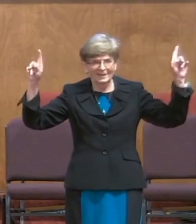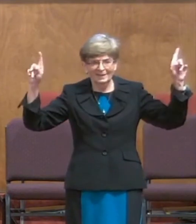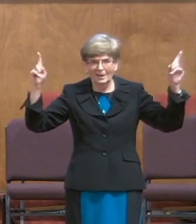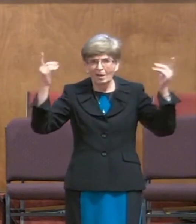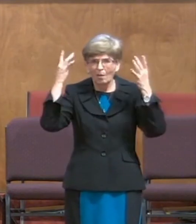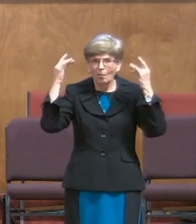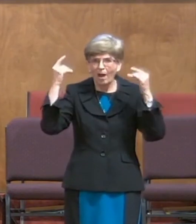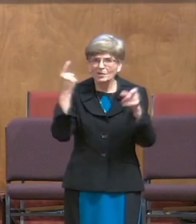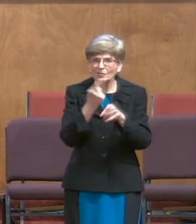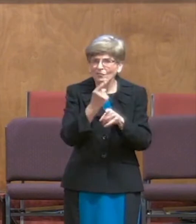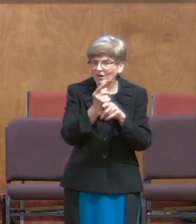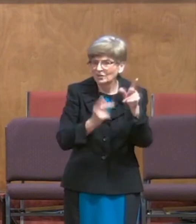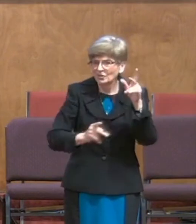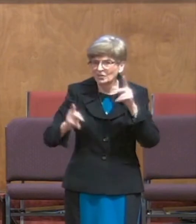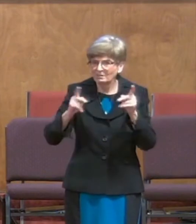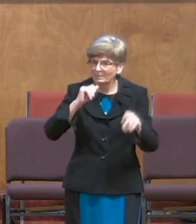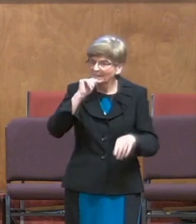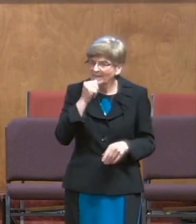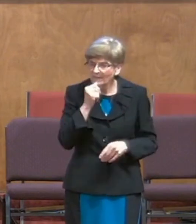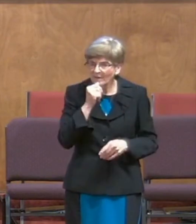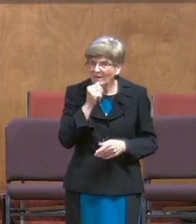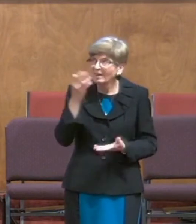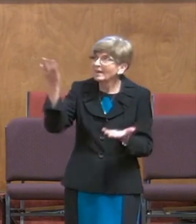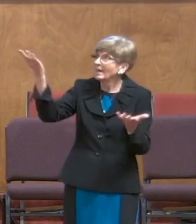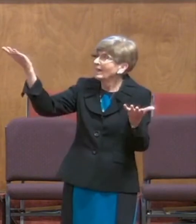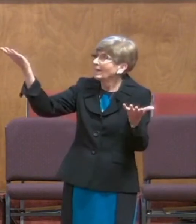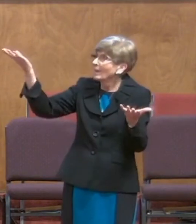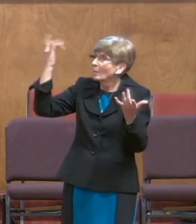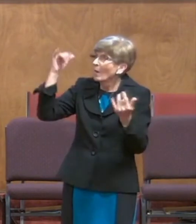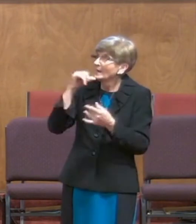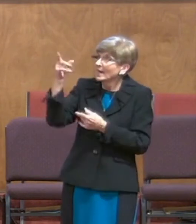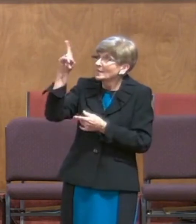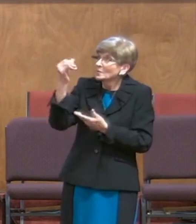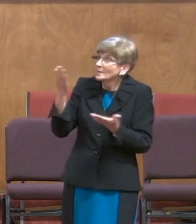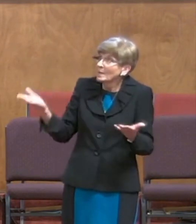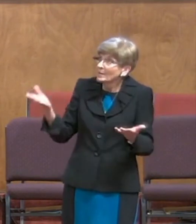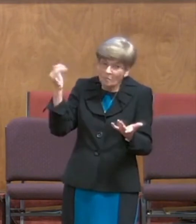suffer? Why doesn't God do something? Why doesn't God clean up this mess?